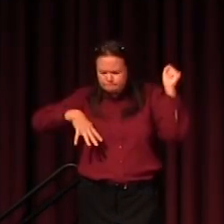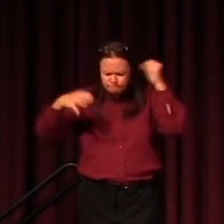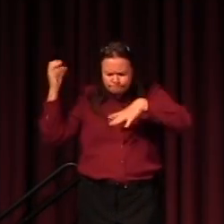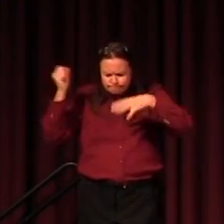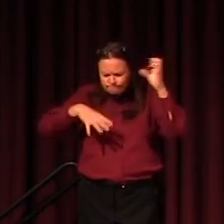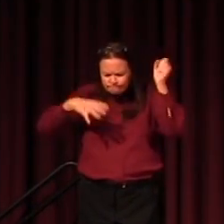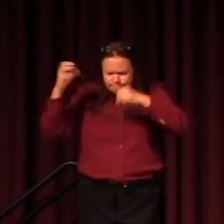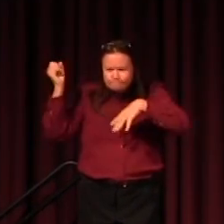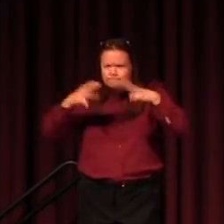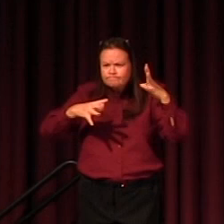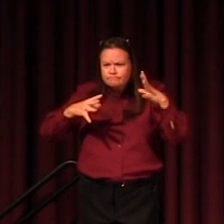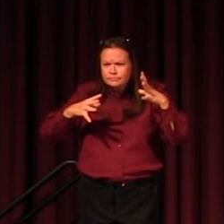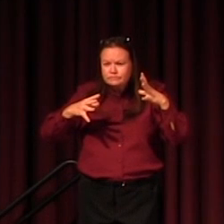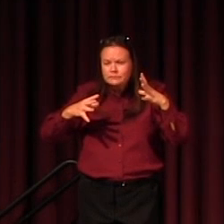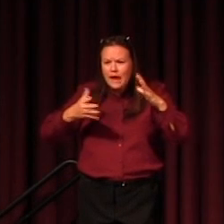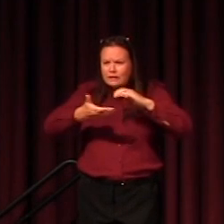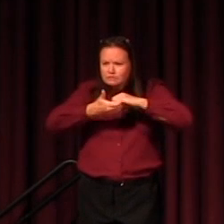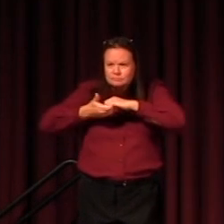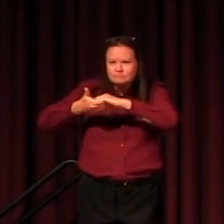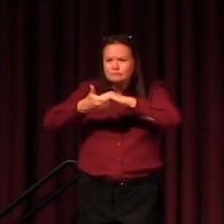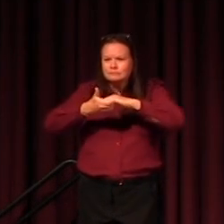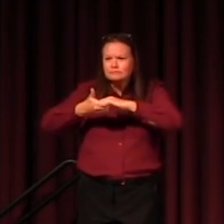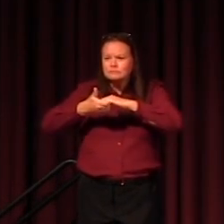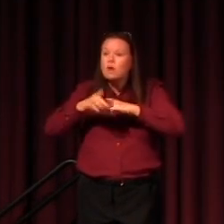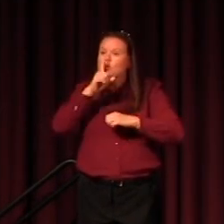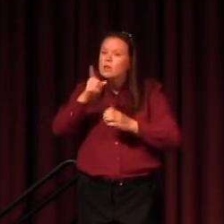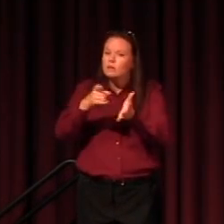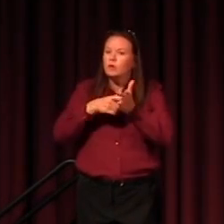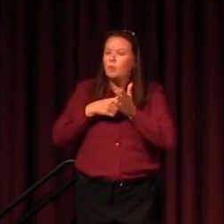It's an act of love to say we're gonna stay in it together.